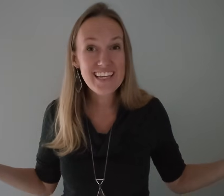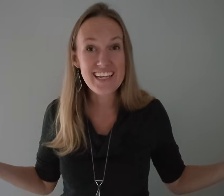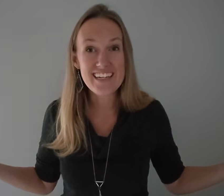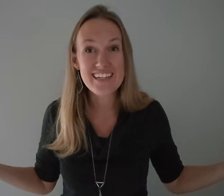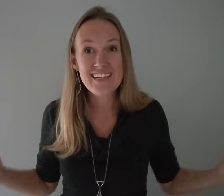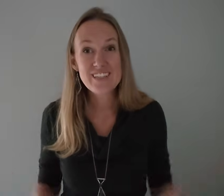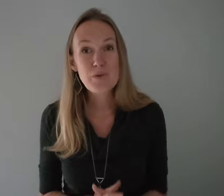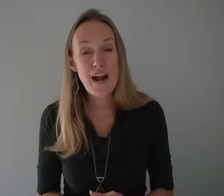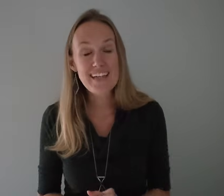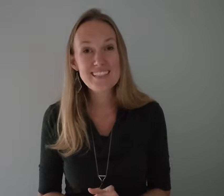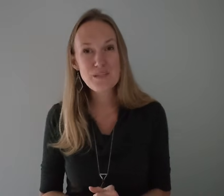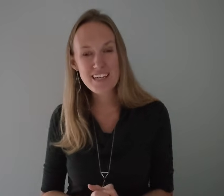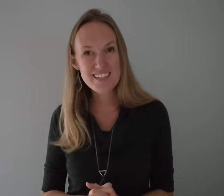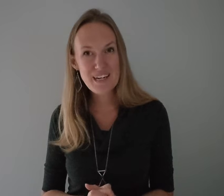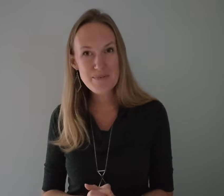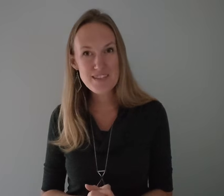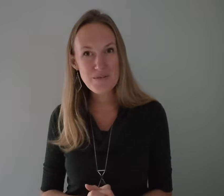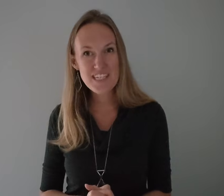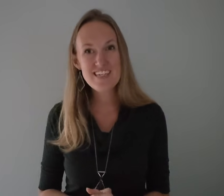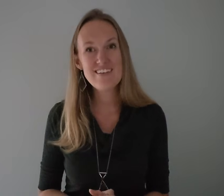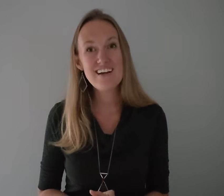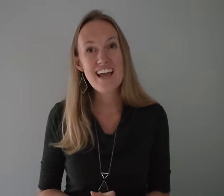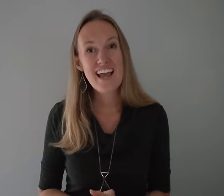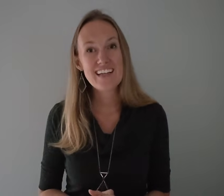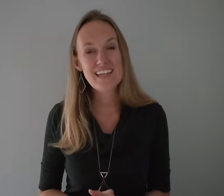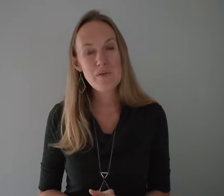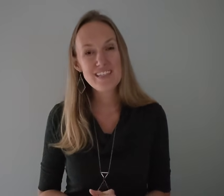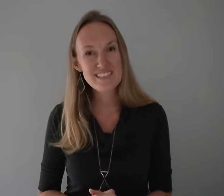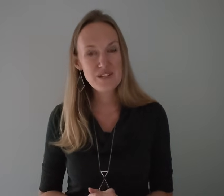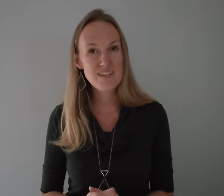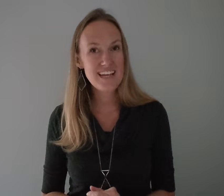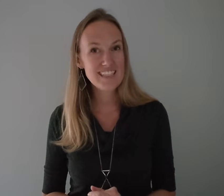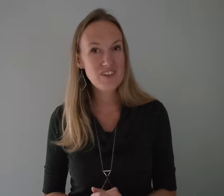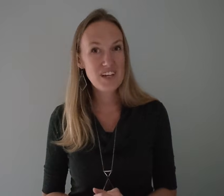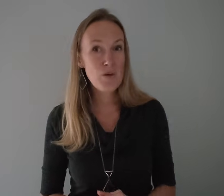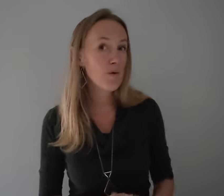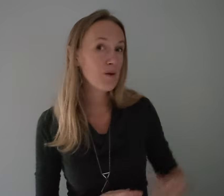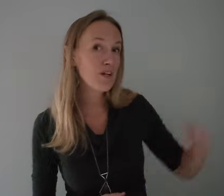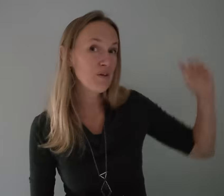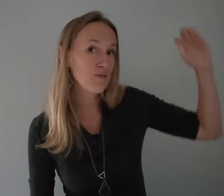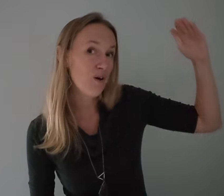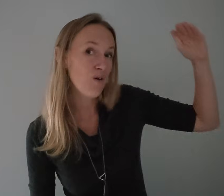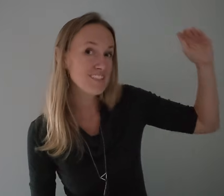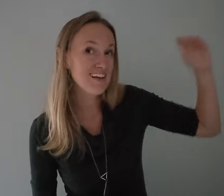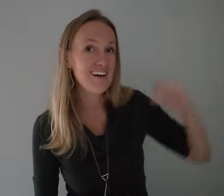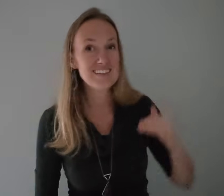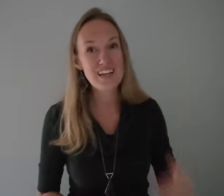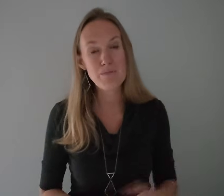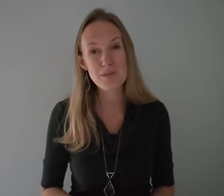need. So practice as many times as you need to. And I can't wait to see you in the next video where we're going to go through the whole song top to